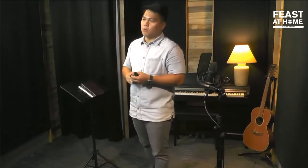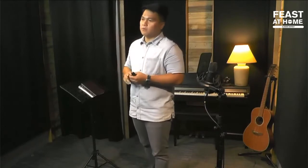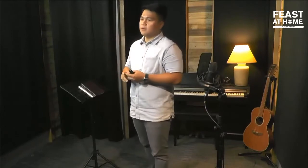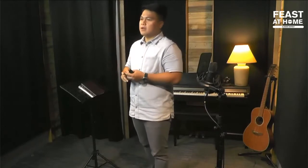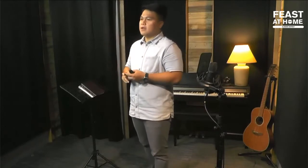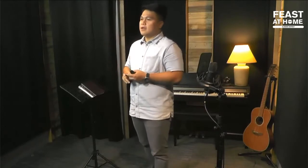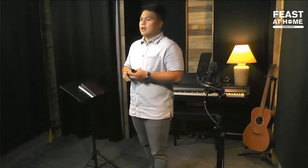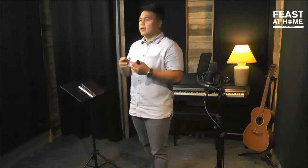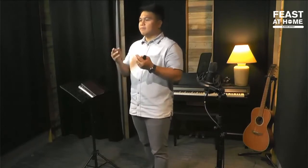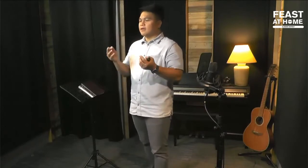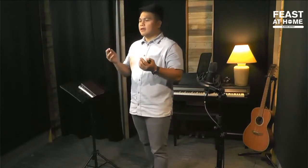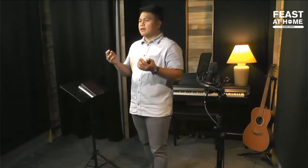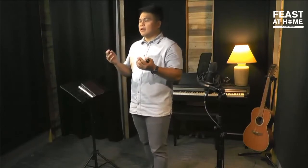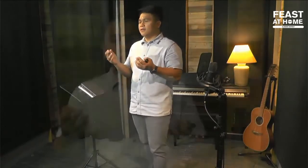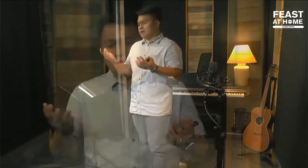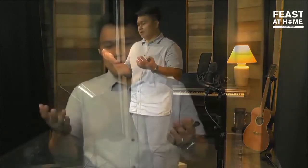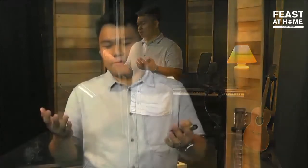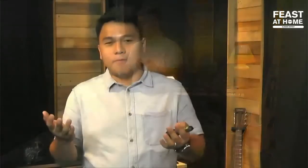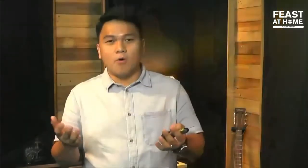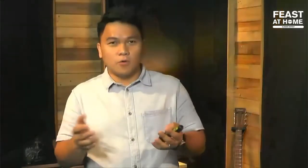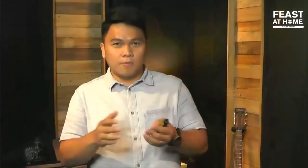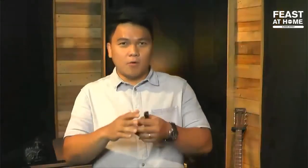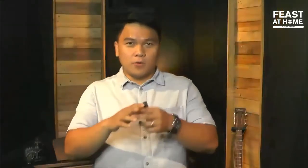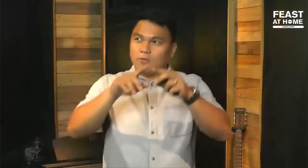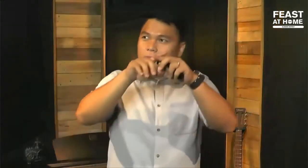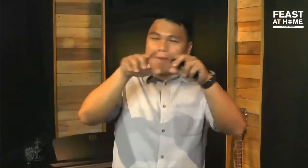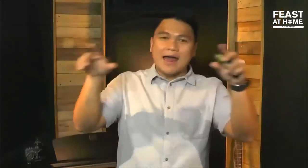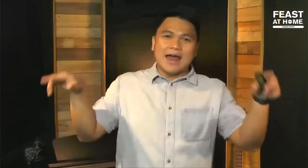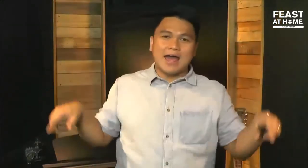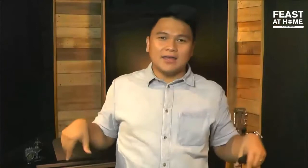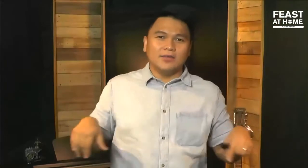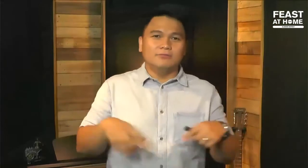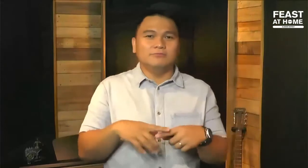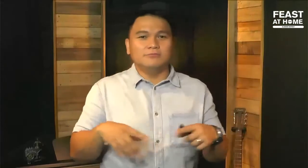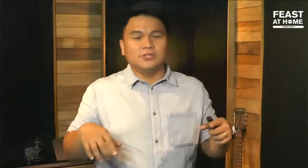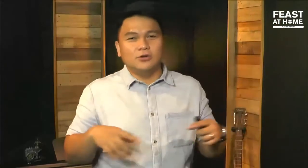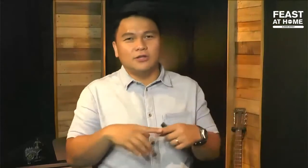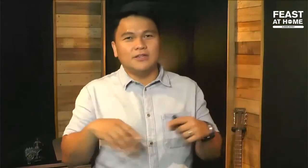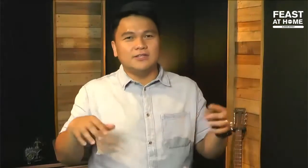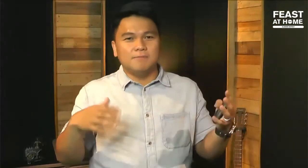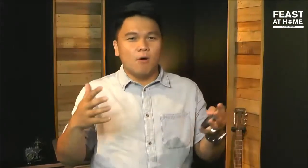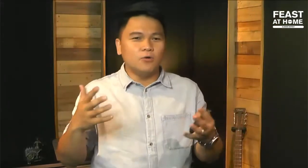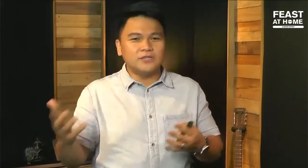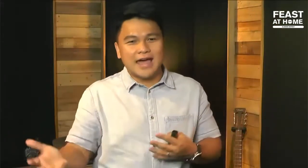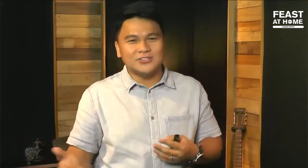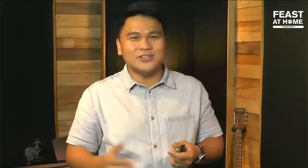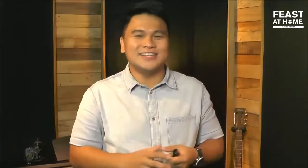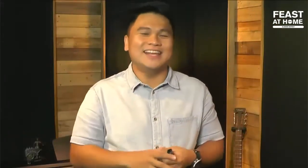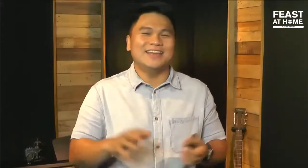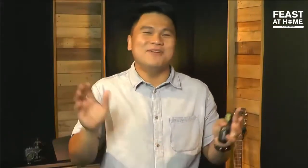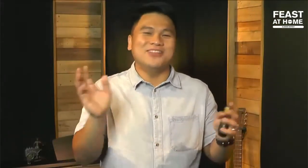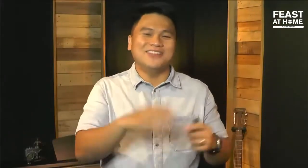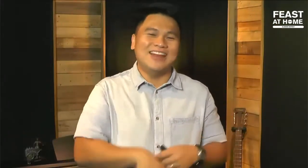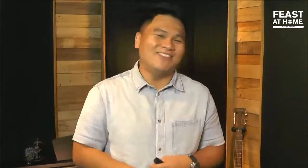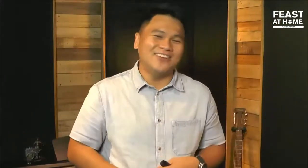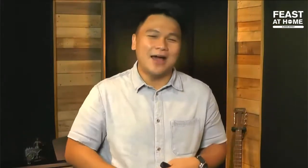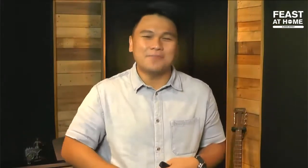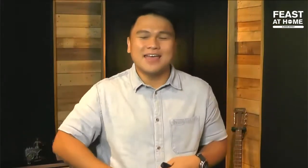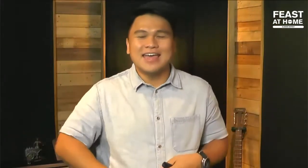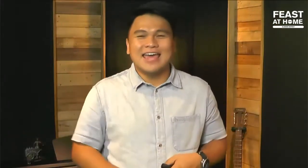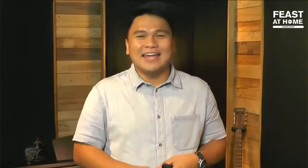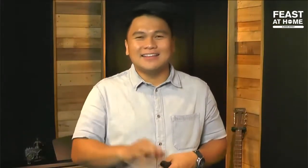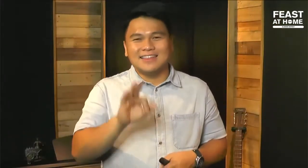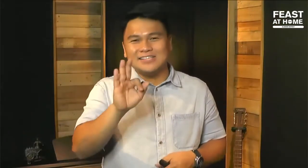the bow. And ito, ano yung bow? Bow yung pana. Yung yun, hindi si Bo Sanchez. Hindi, iba yun. Biro